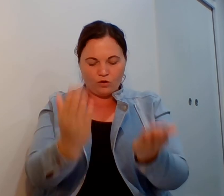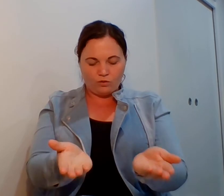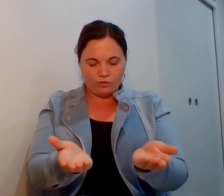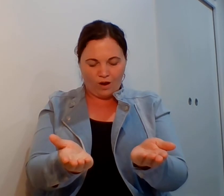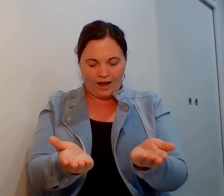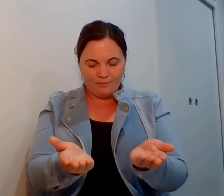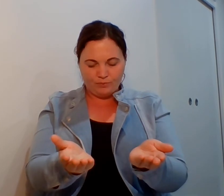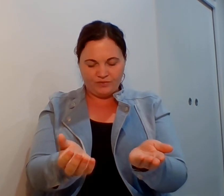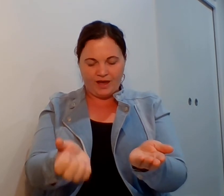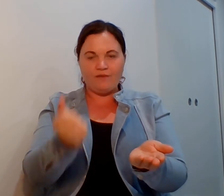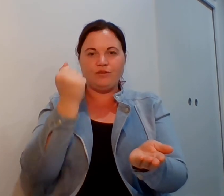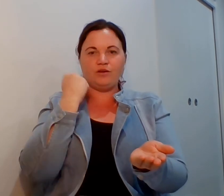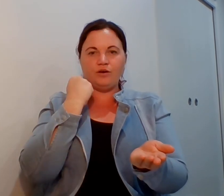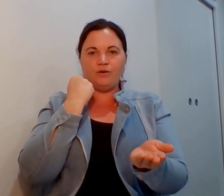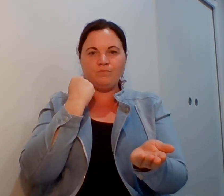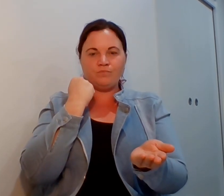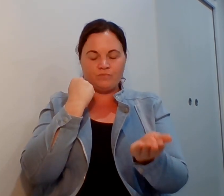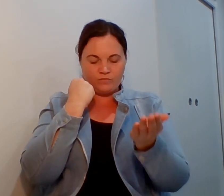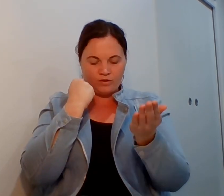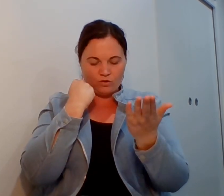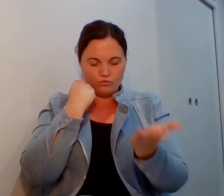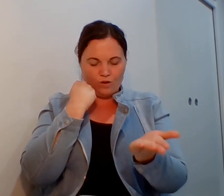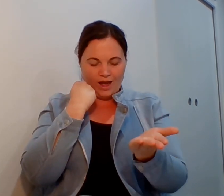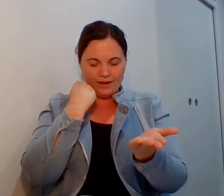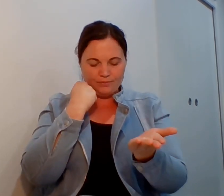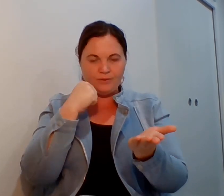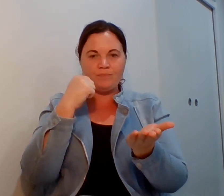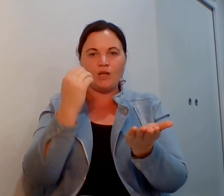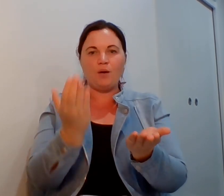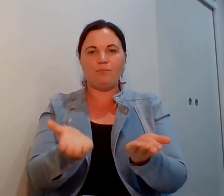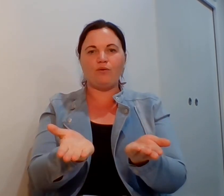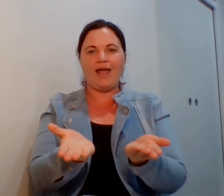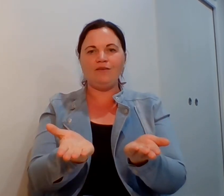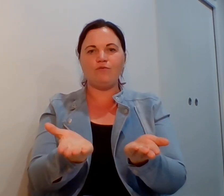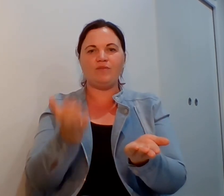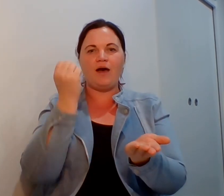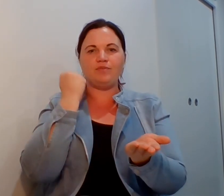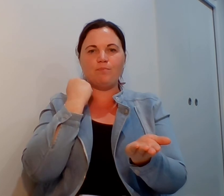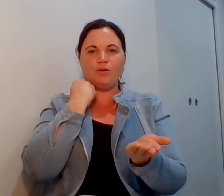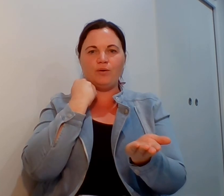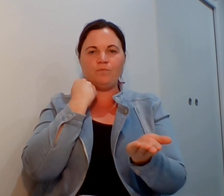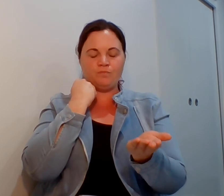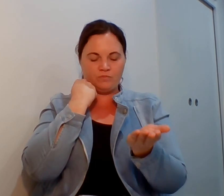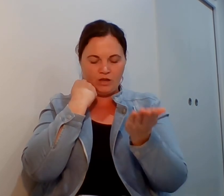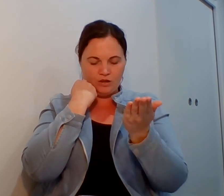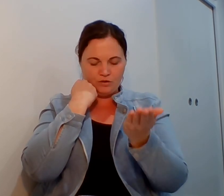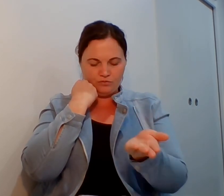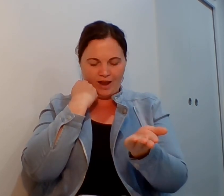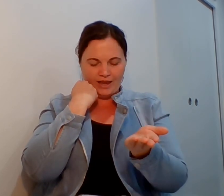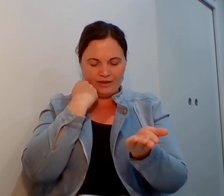Gripe without the g. Ripe. Ripe. without the b. Rave.